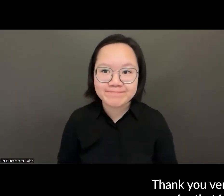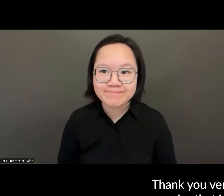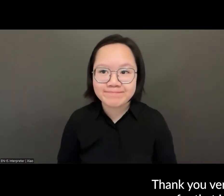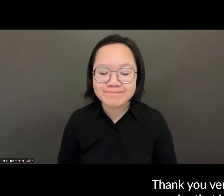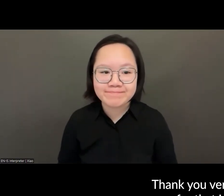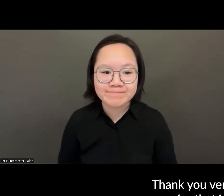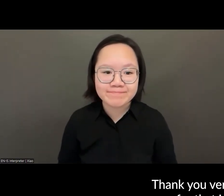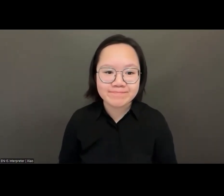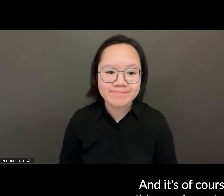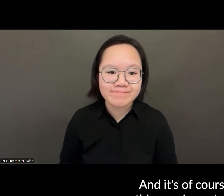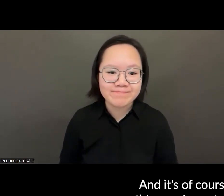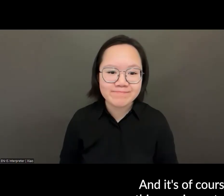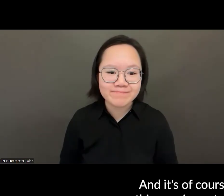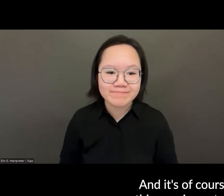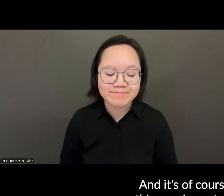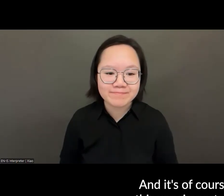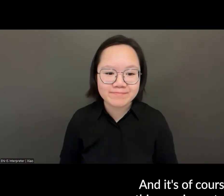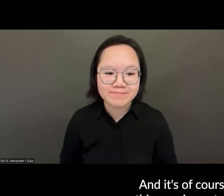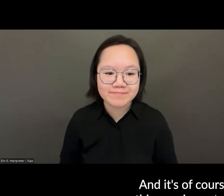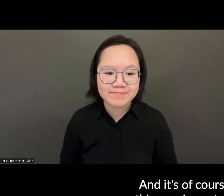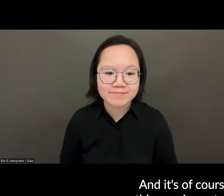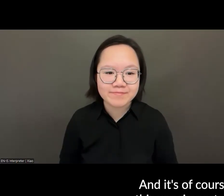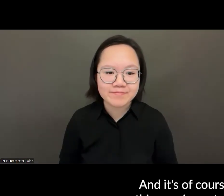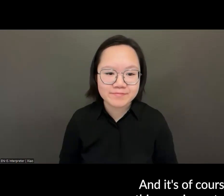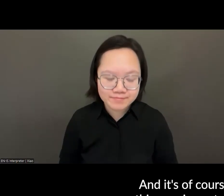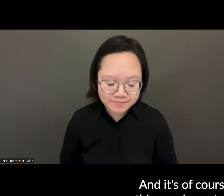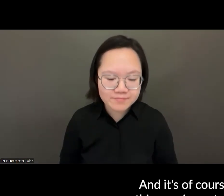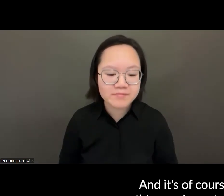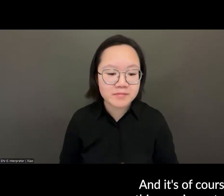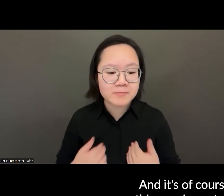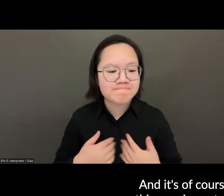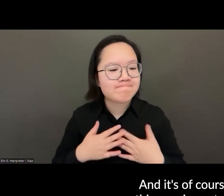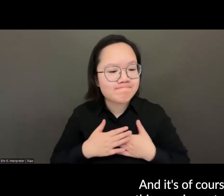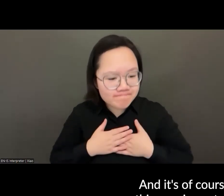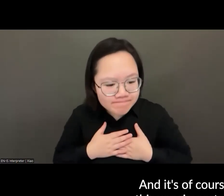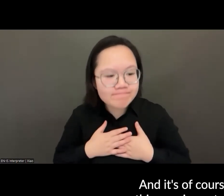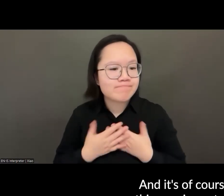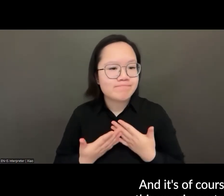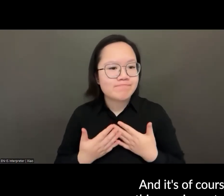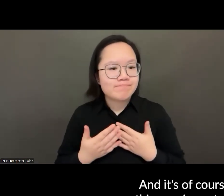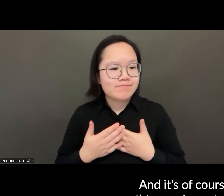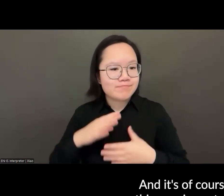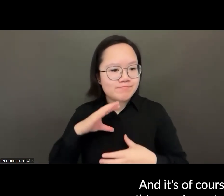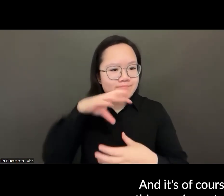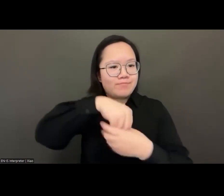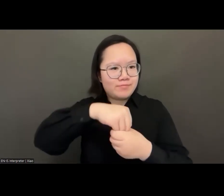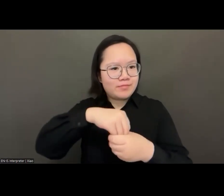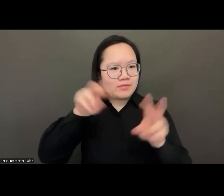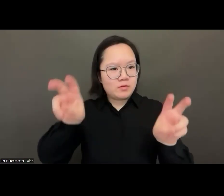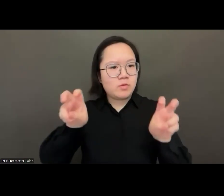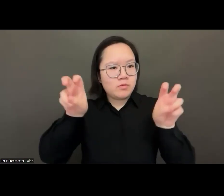for that introduction. And it's, of course, a pleasure to join this very important discussion